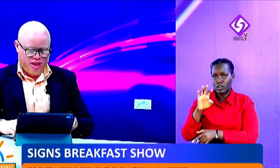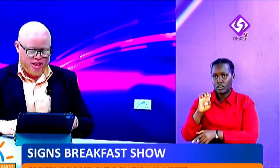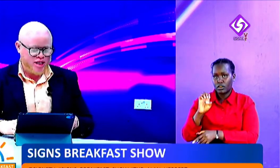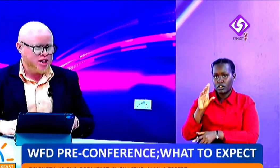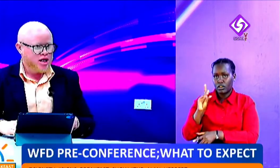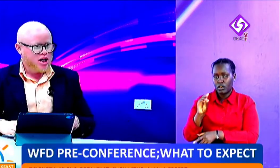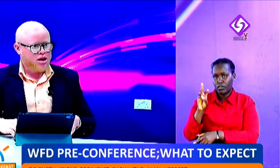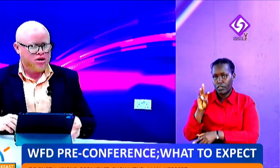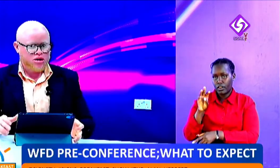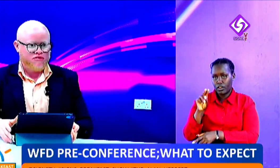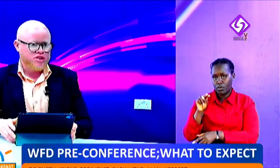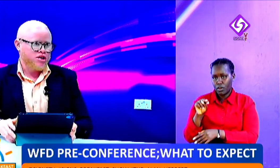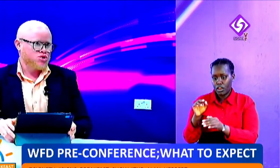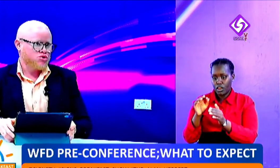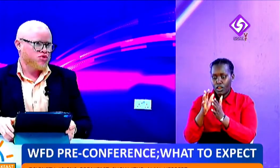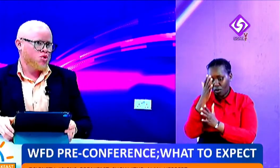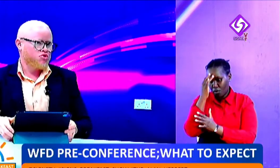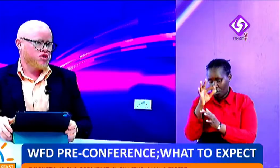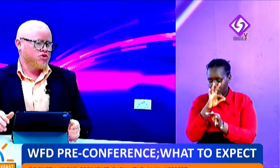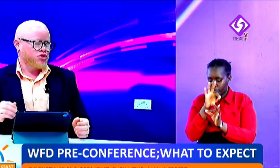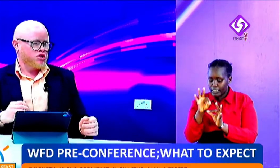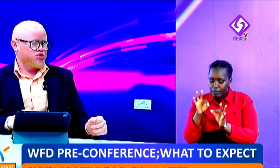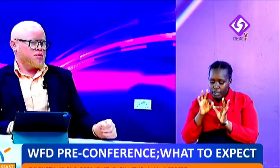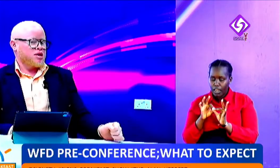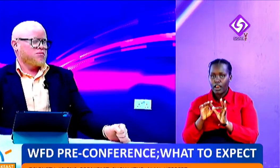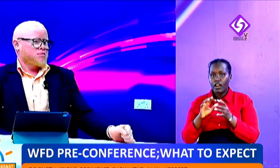particularly a federation for deaf women?